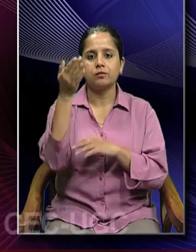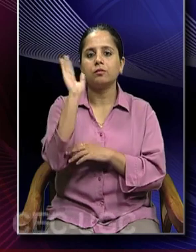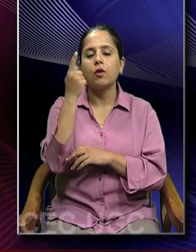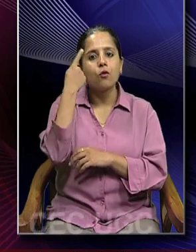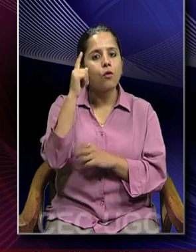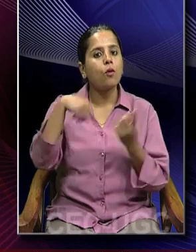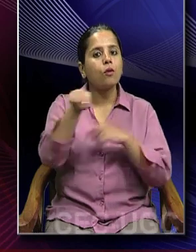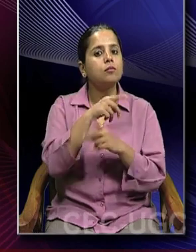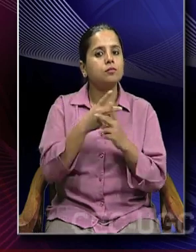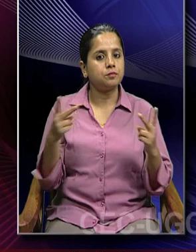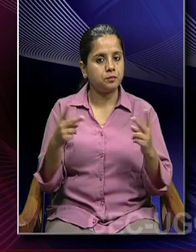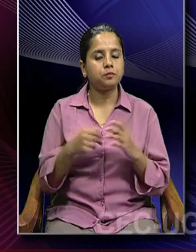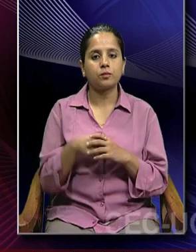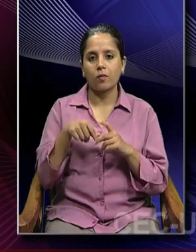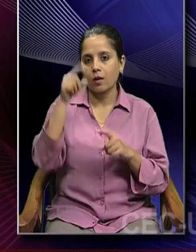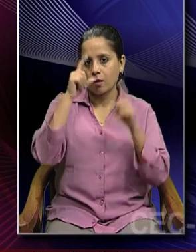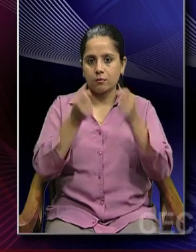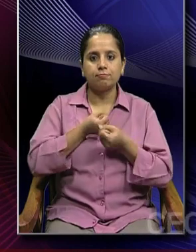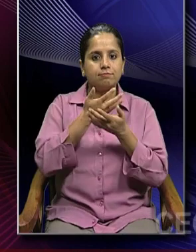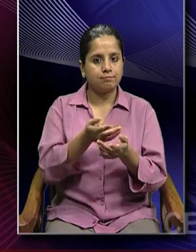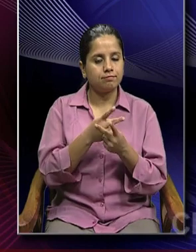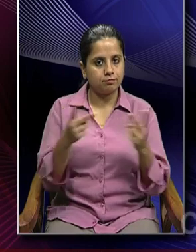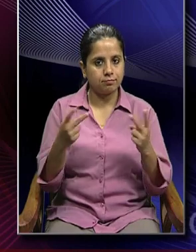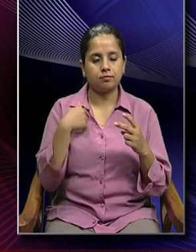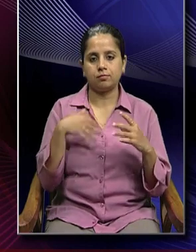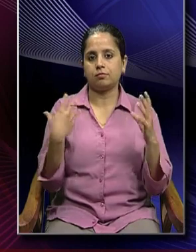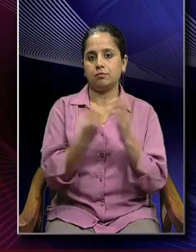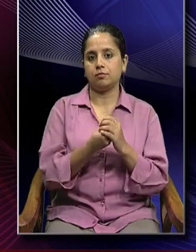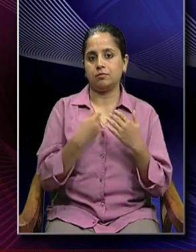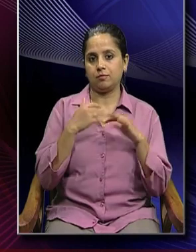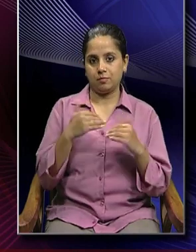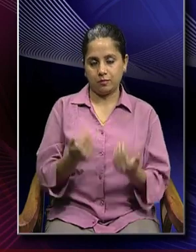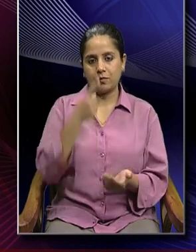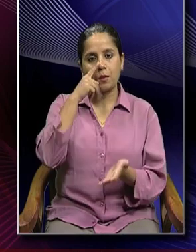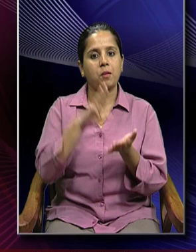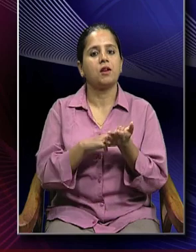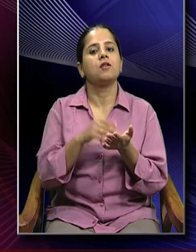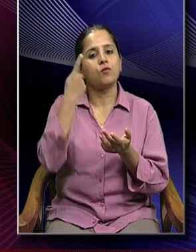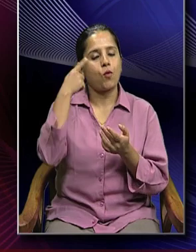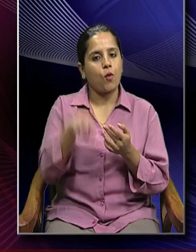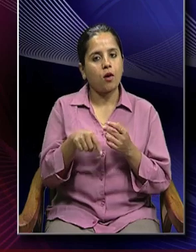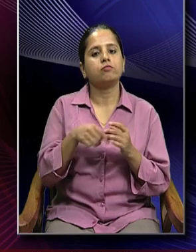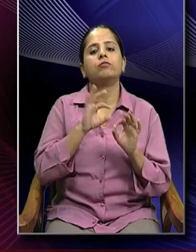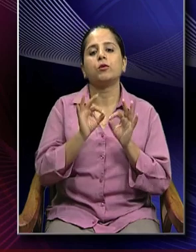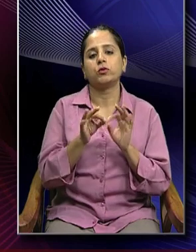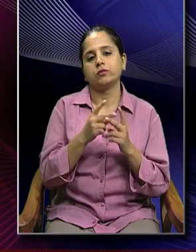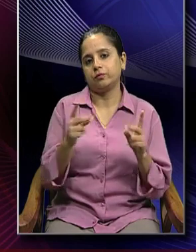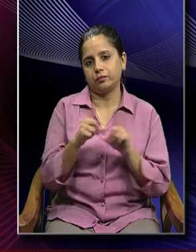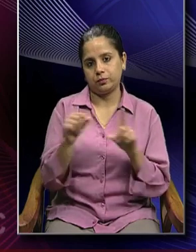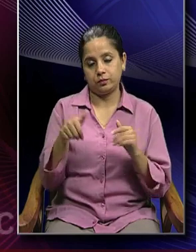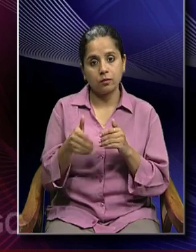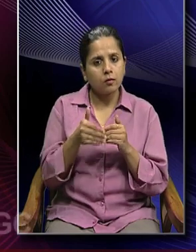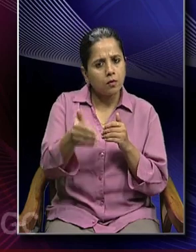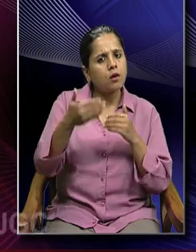for symbolic expression, and we have Ms. Manisha with us for symbolic expression. So, let